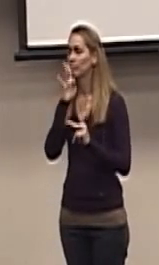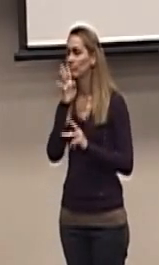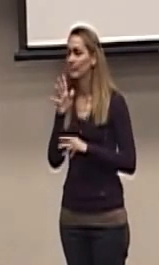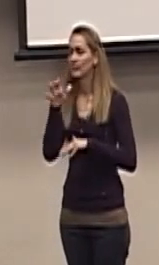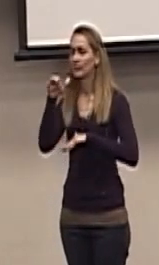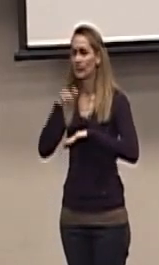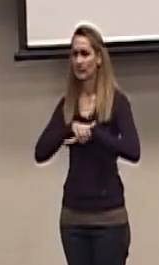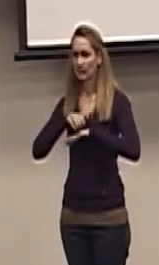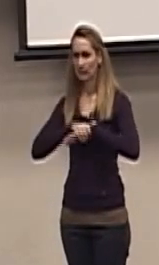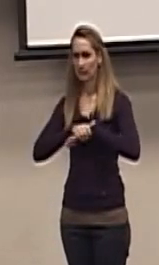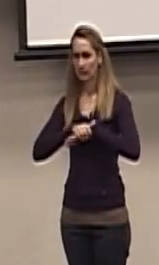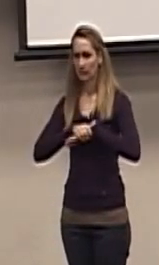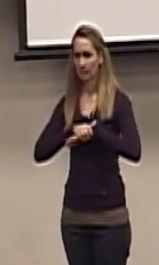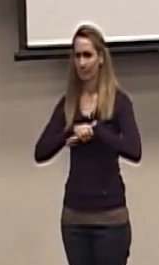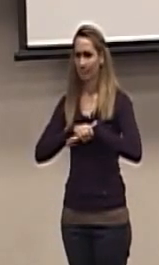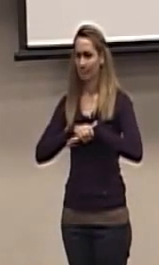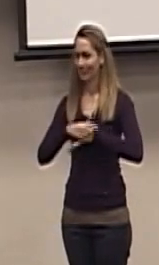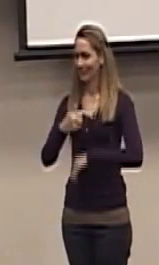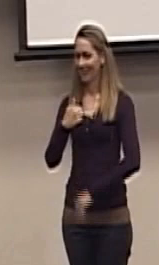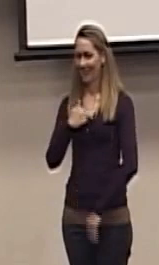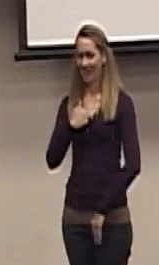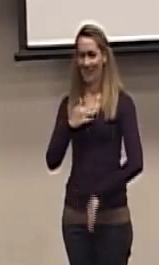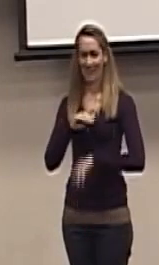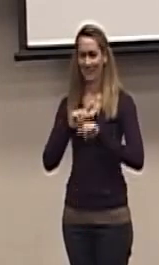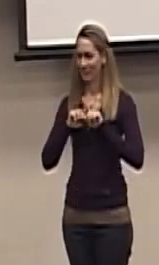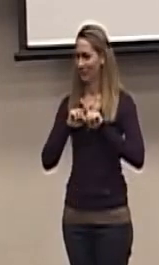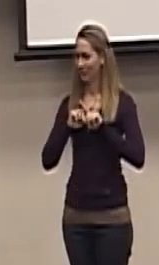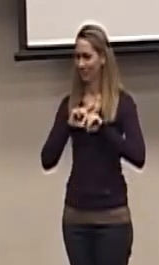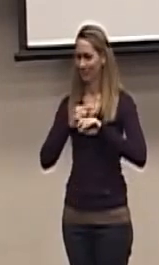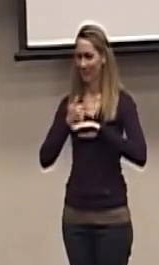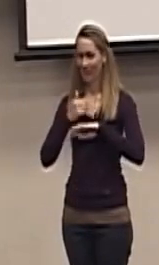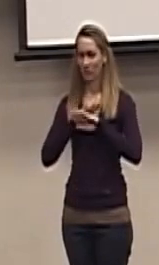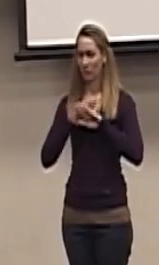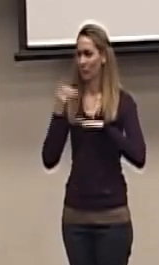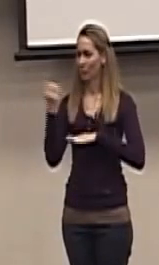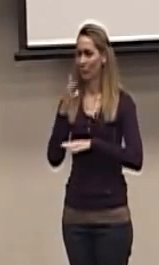I've discovered that I don't always speak the same English language that they do.